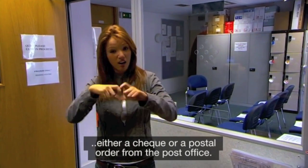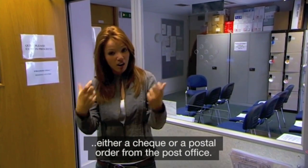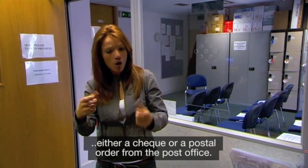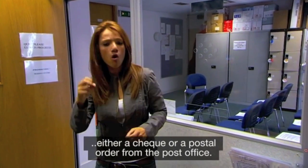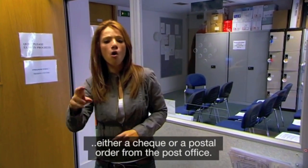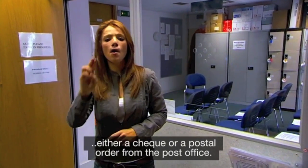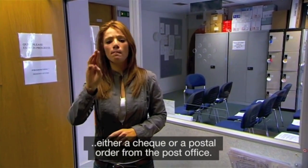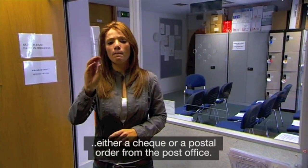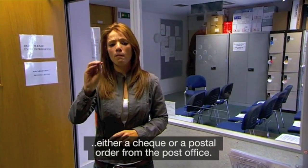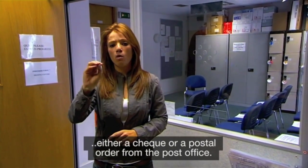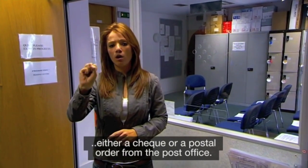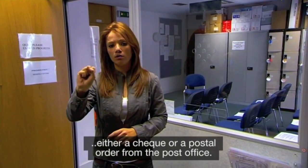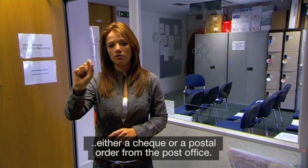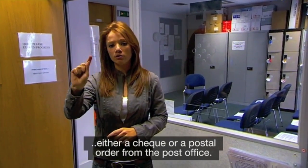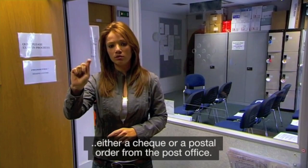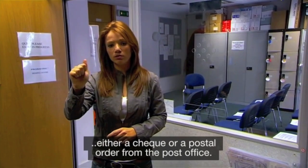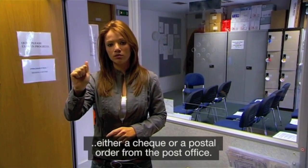cheque or a postal order from the post office.